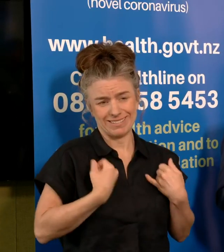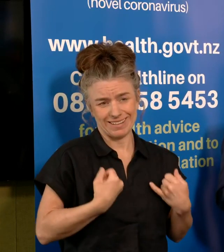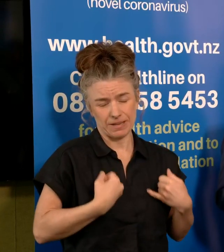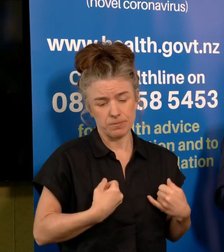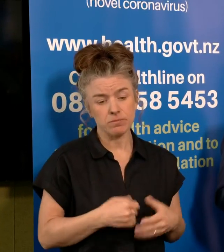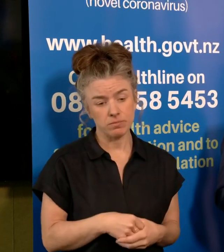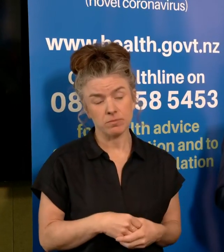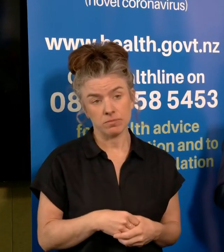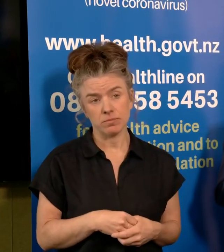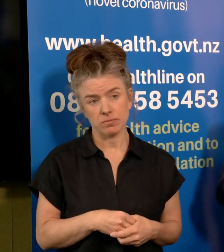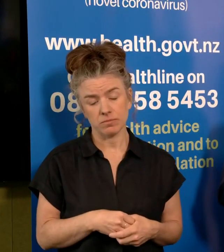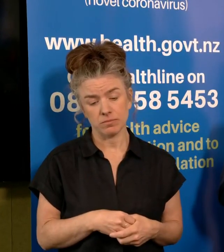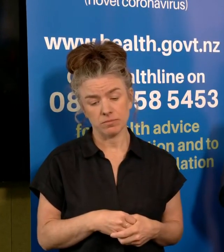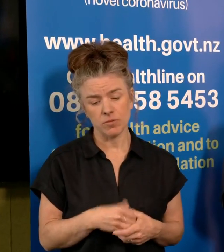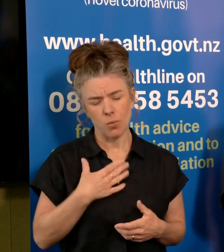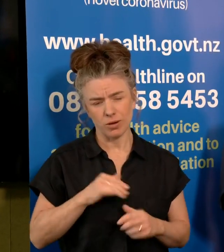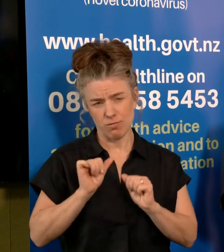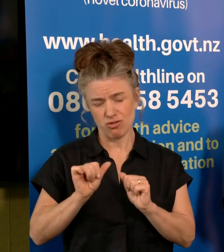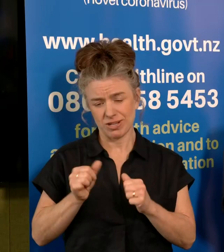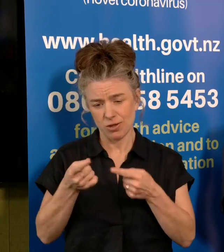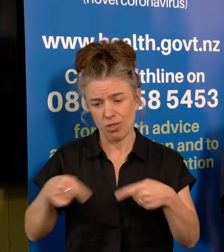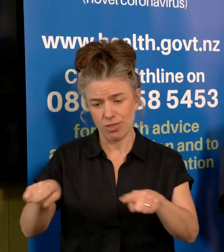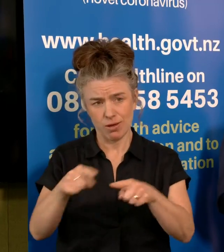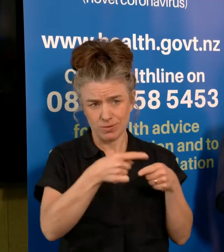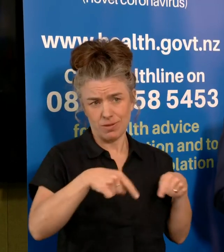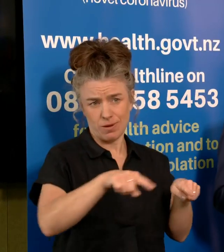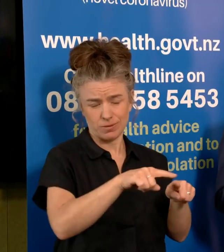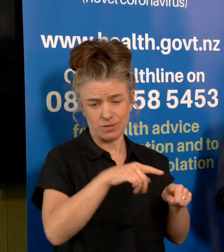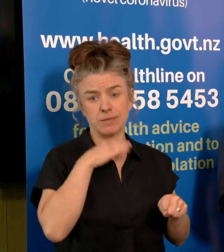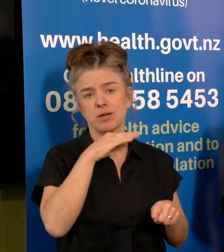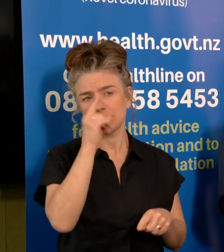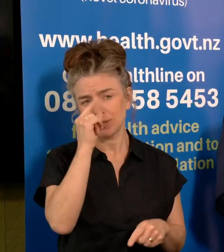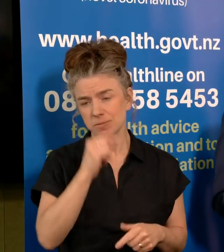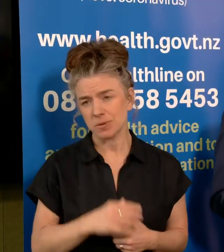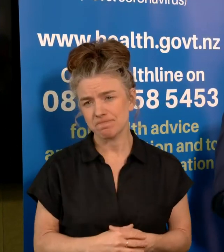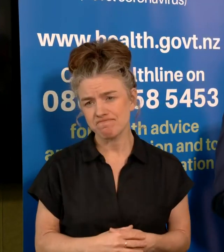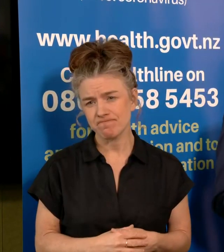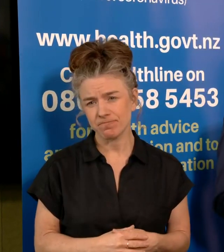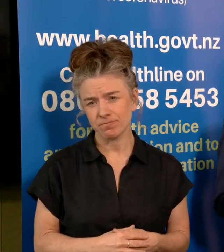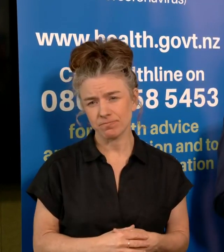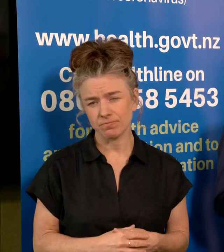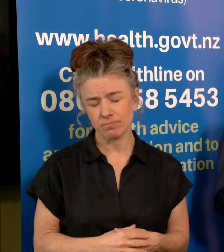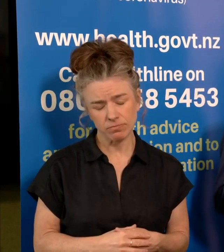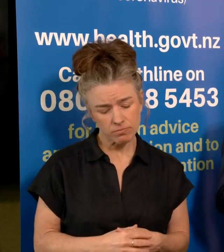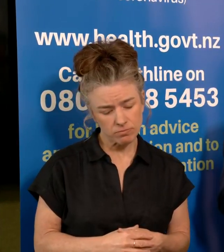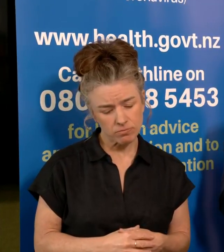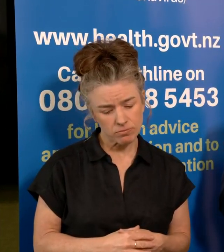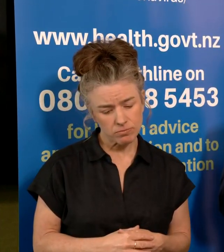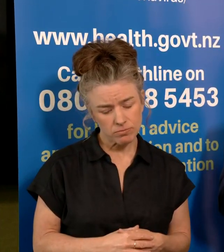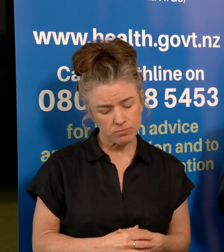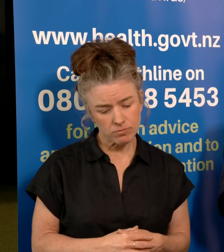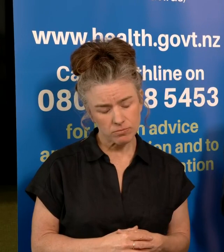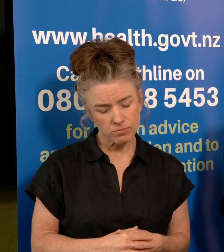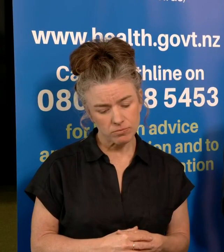sure we are protecting those people as much as we can. And one of the things I've talked about is ensuring that those